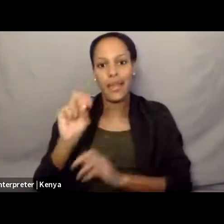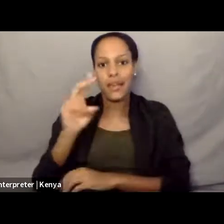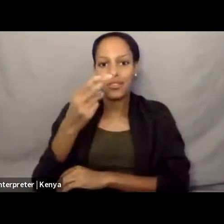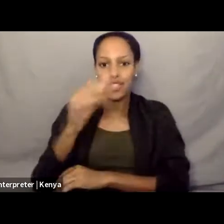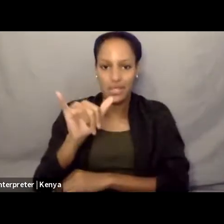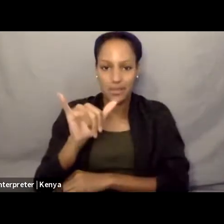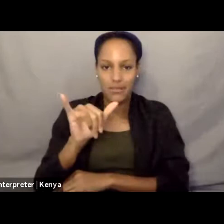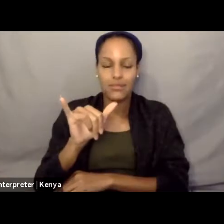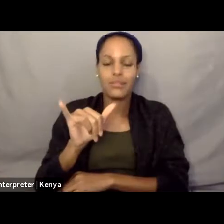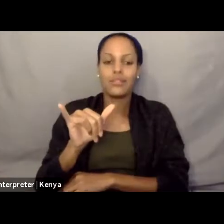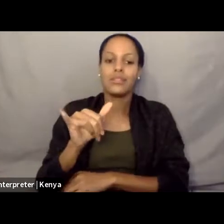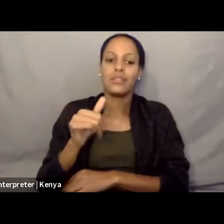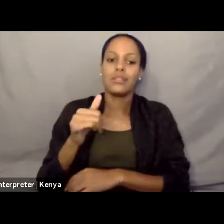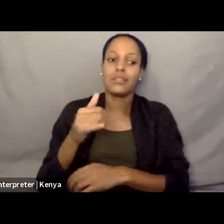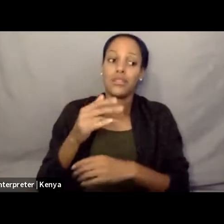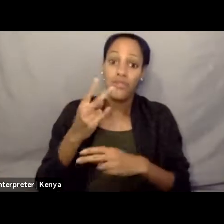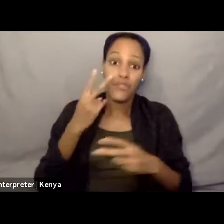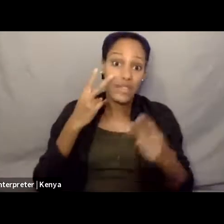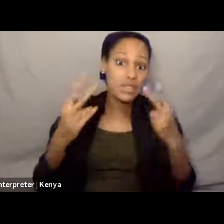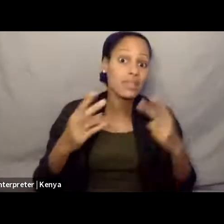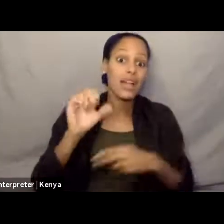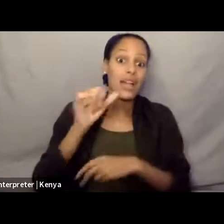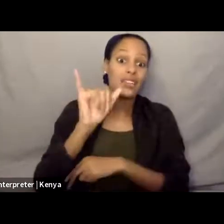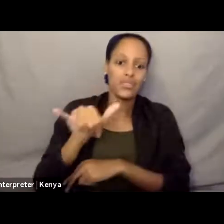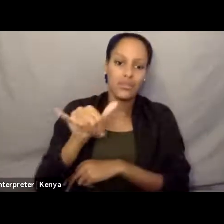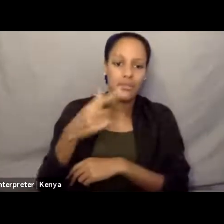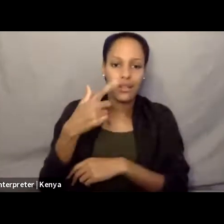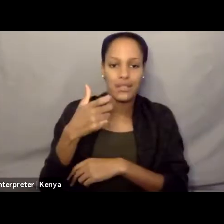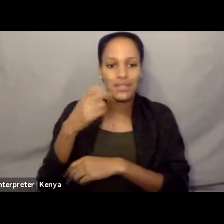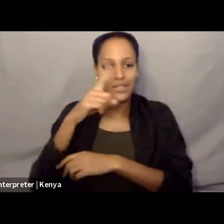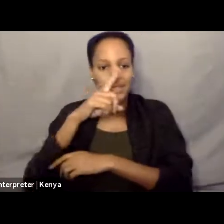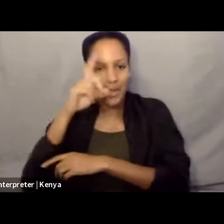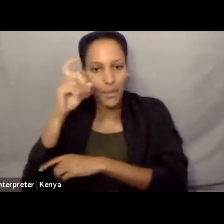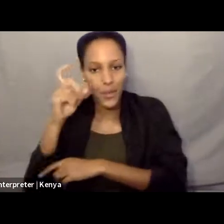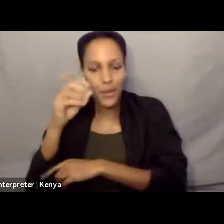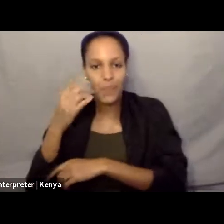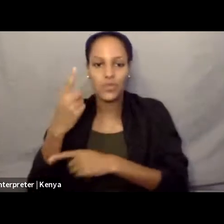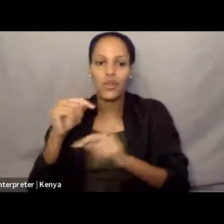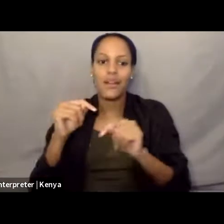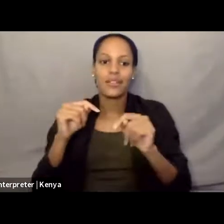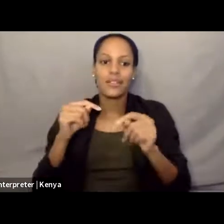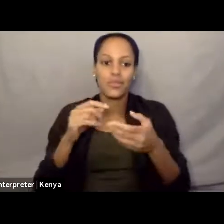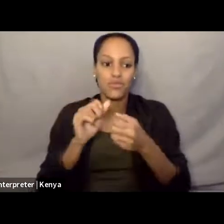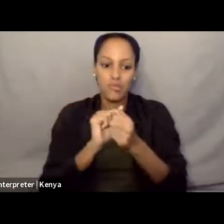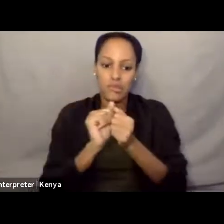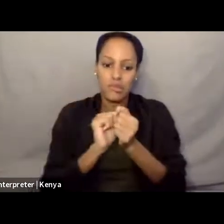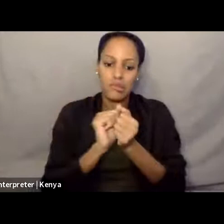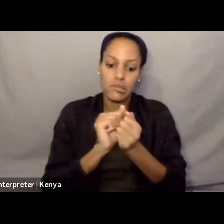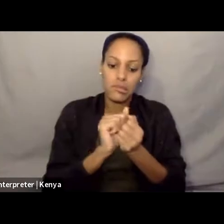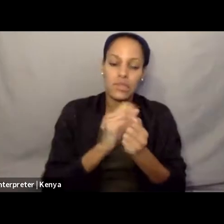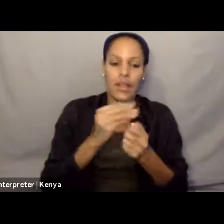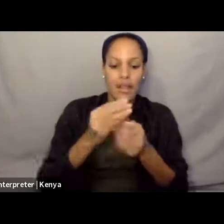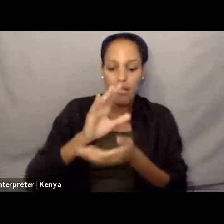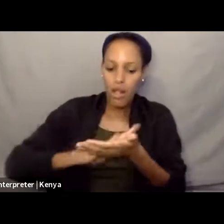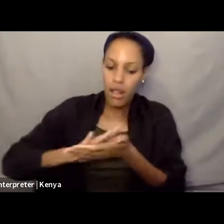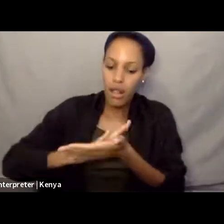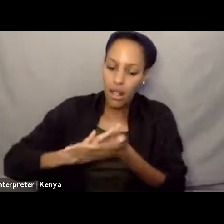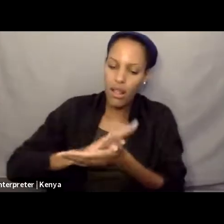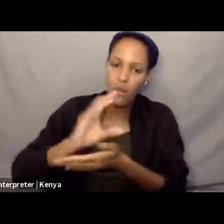particularly visibly ashen, as it's summer, which I'm trying to address with a loofah and the oil, abundantly